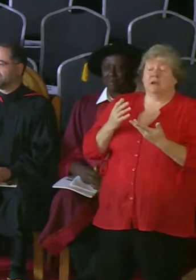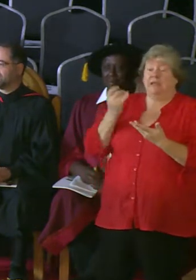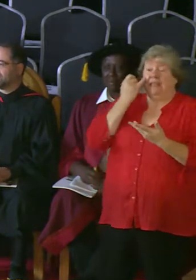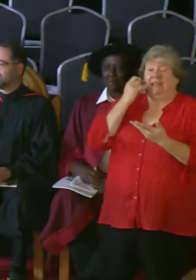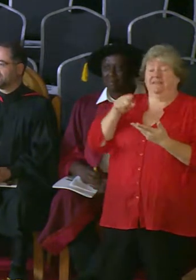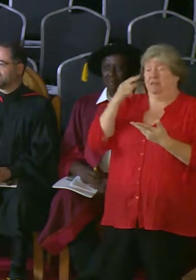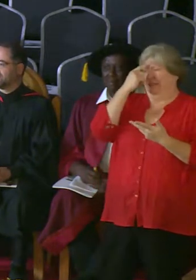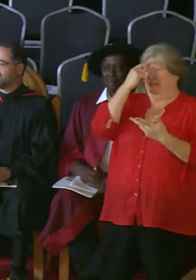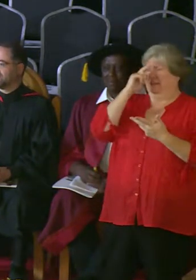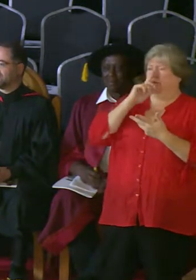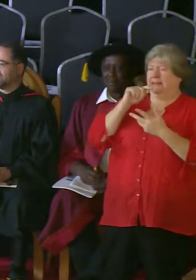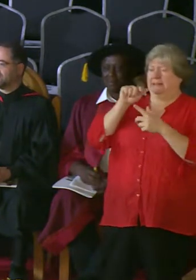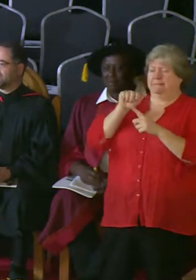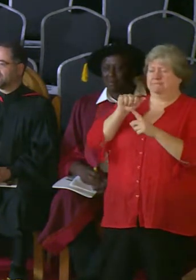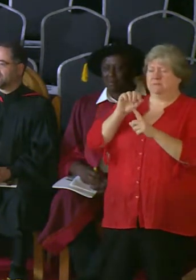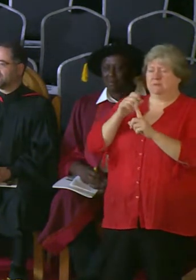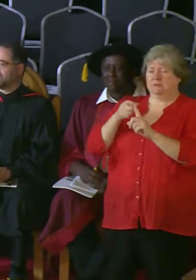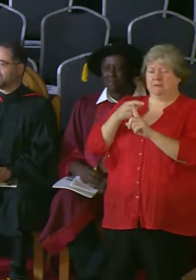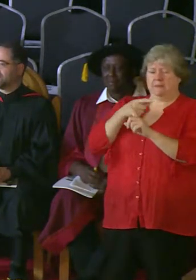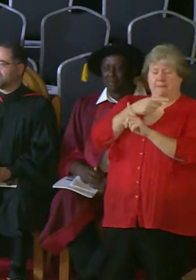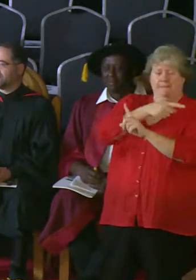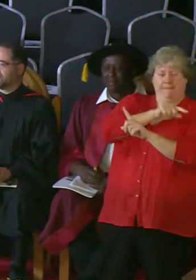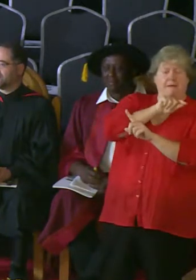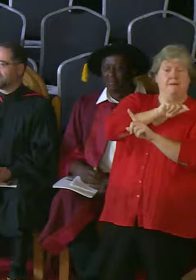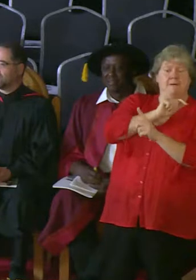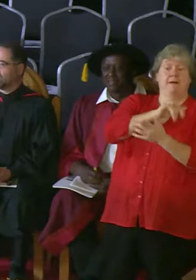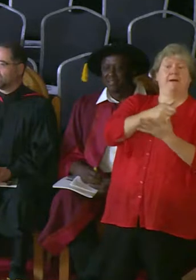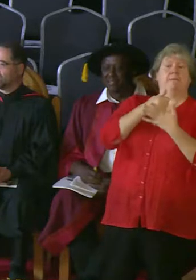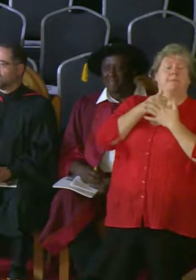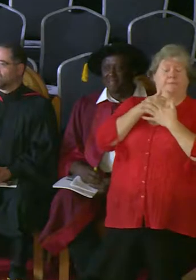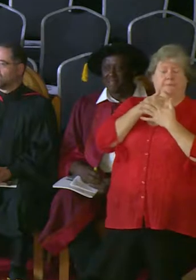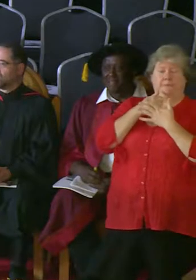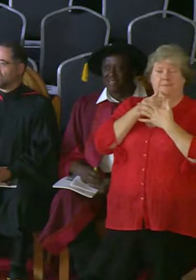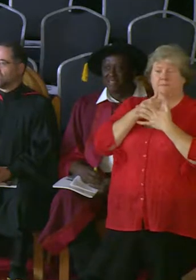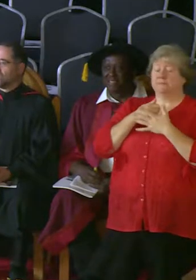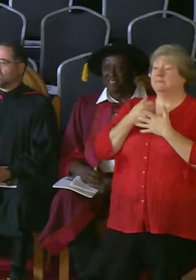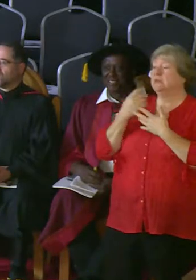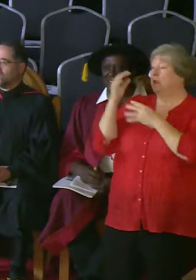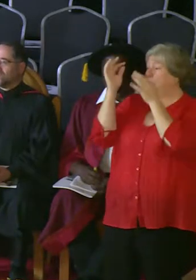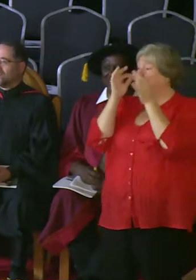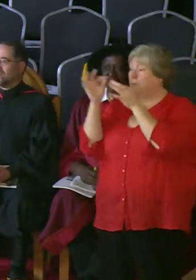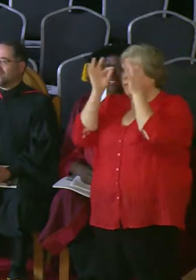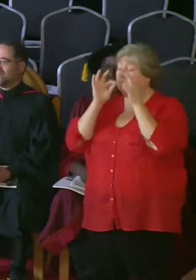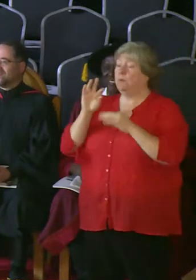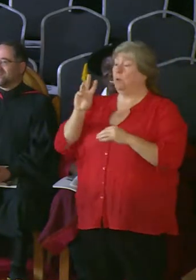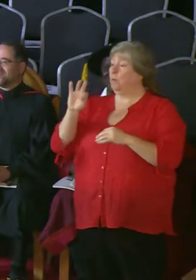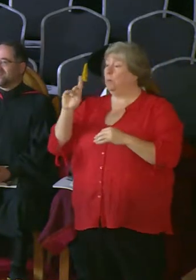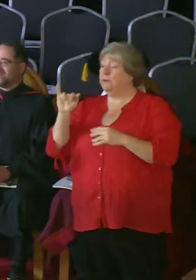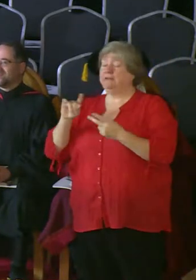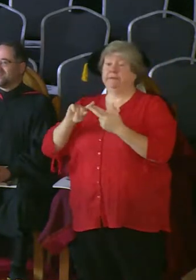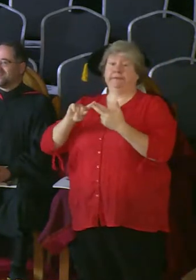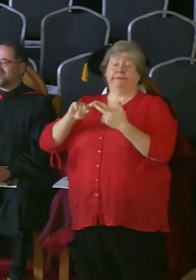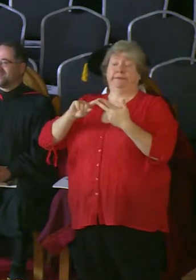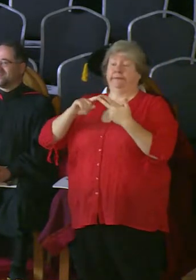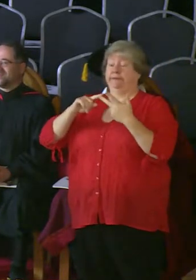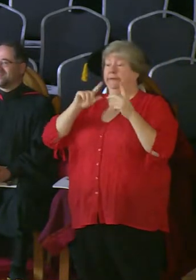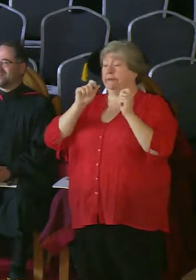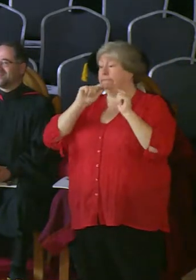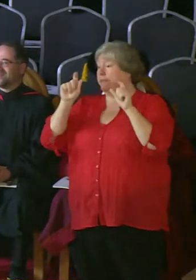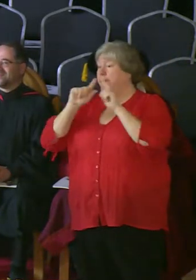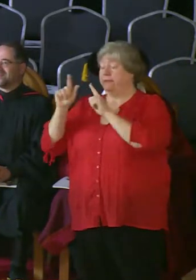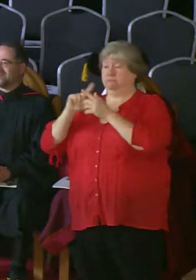box, is a huge advantage. With Google, Wikipedia, and countless blogs on the